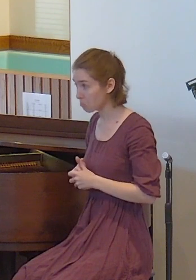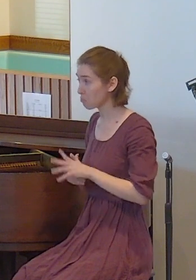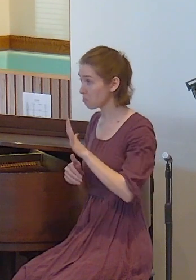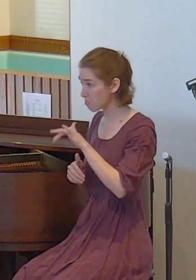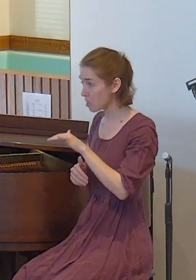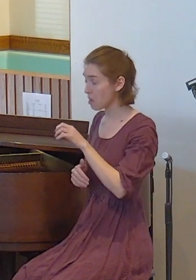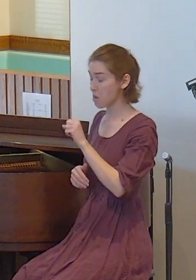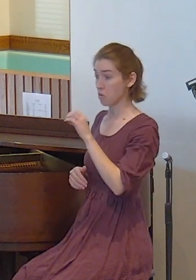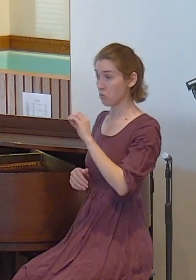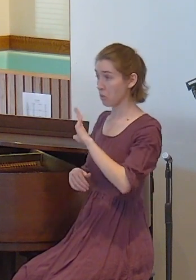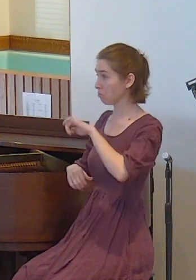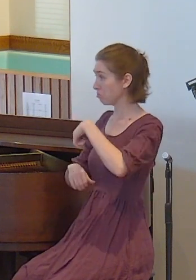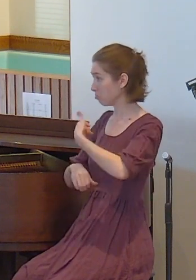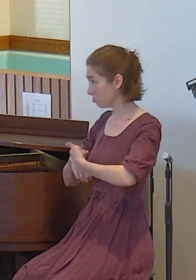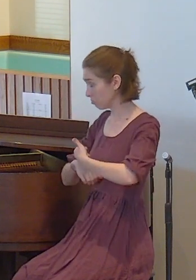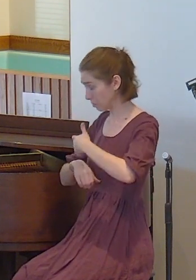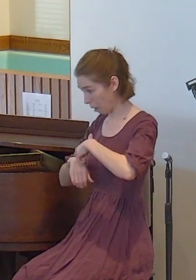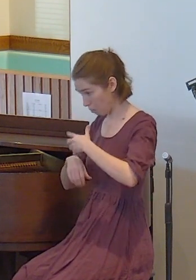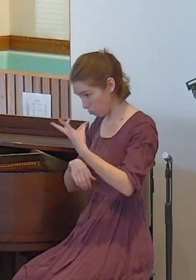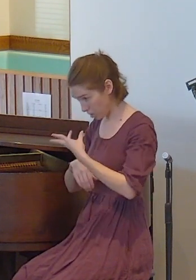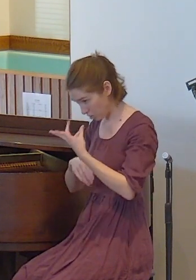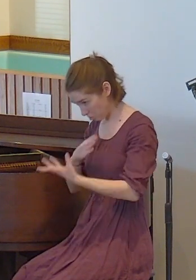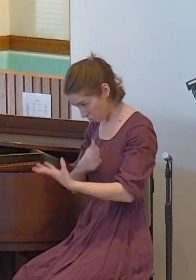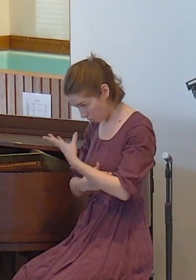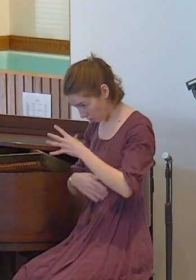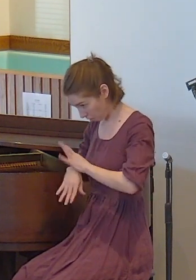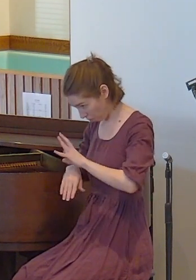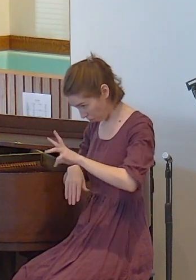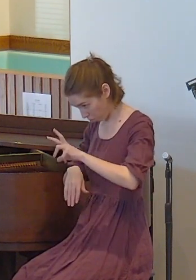And so we set a time Wednesday morning at 9:30.